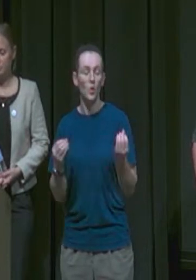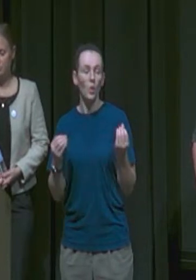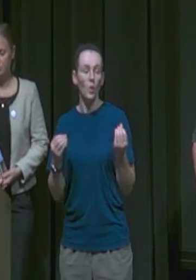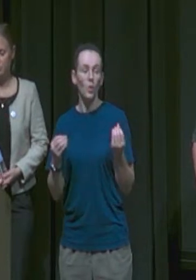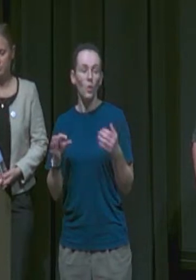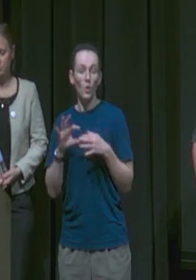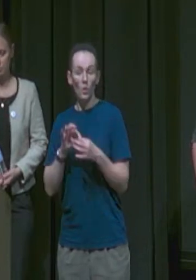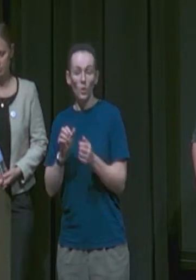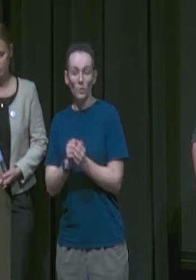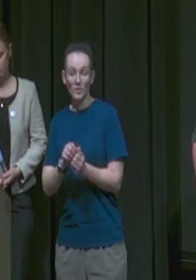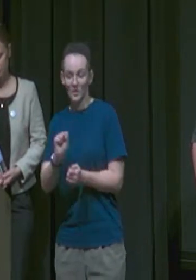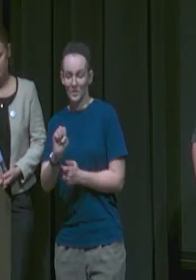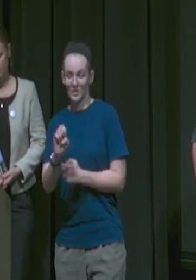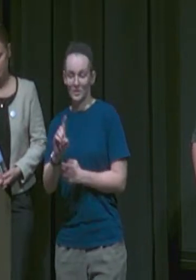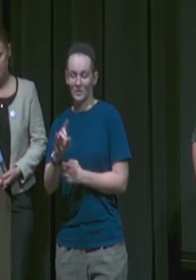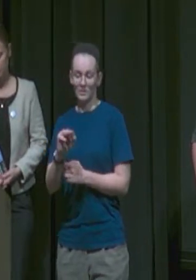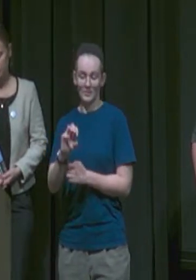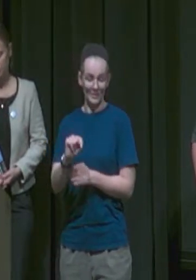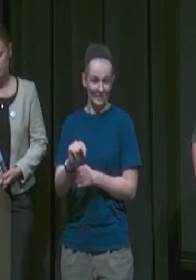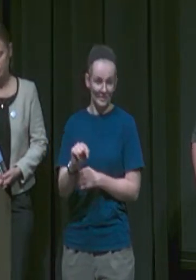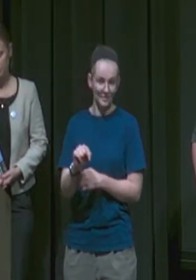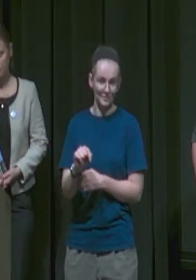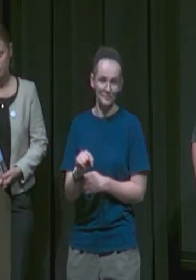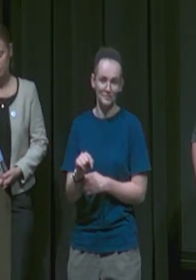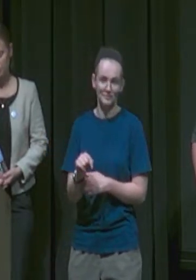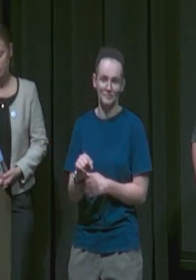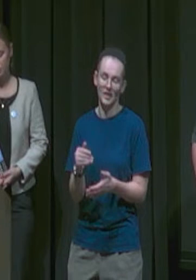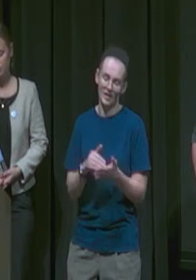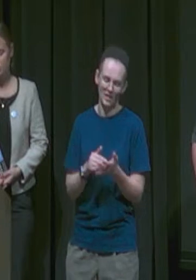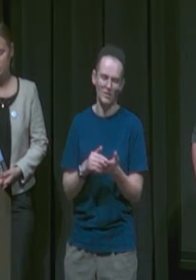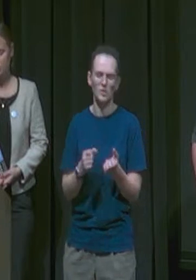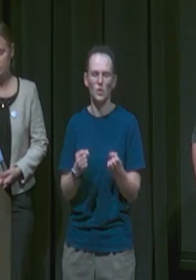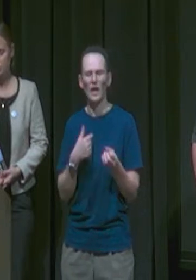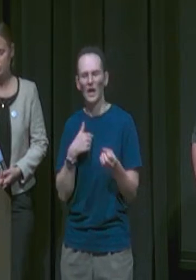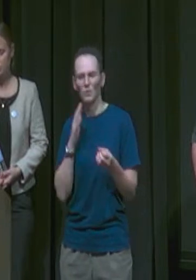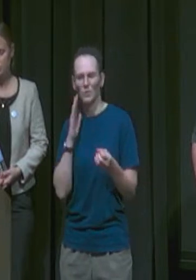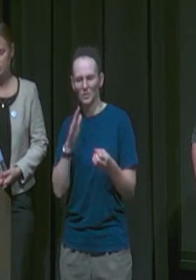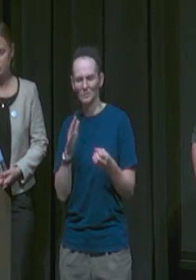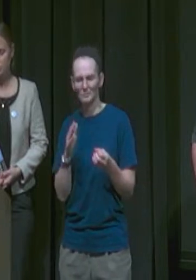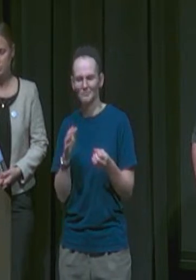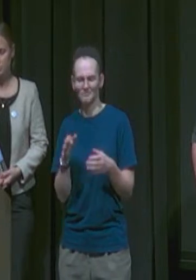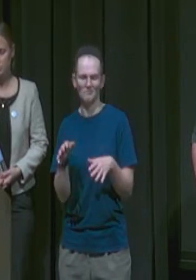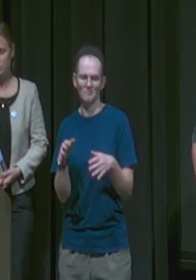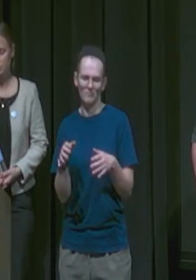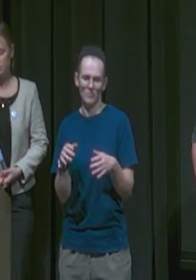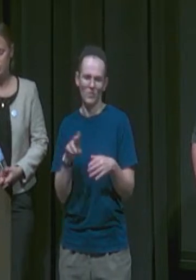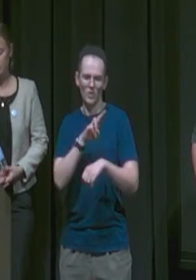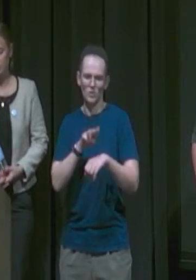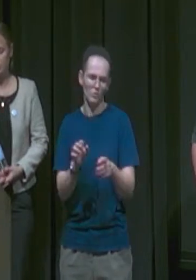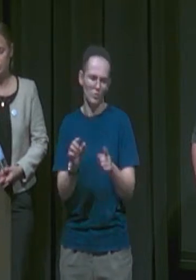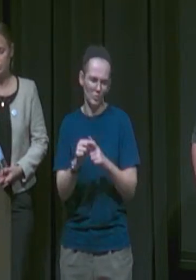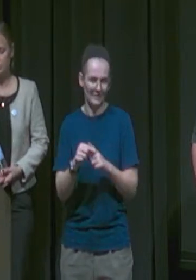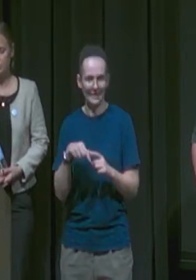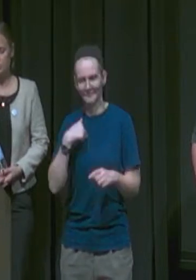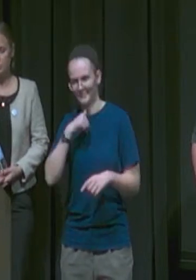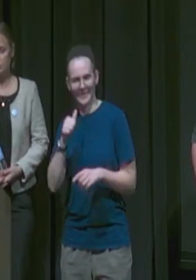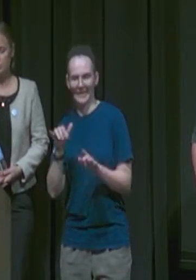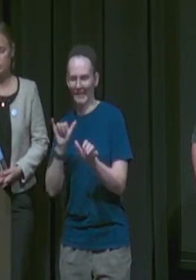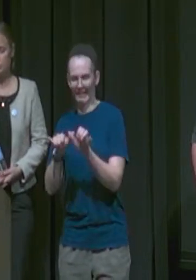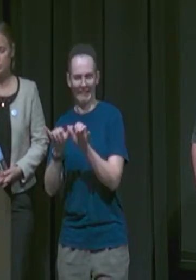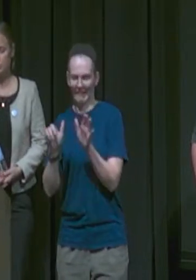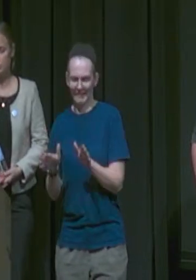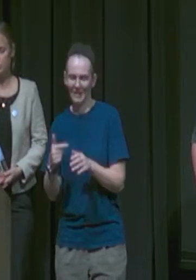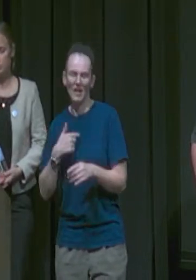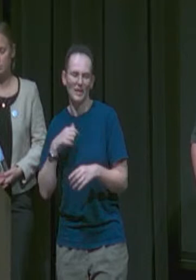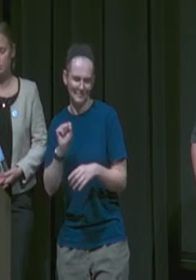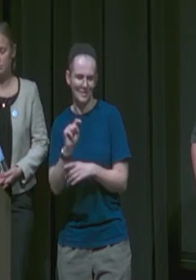So in terms of the sediment, again, so I'm going to put it in just layman terms, because not being an engineer, but being a